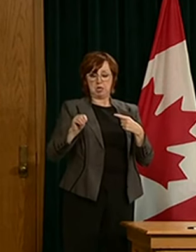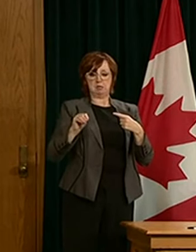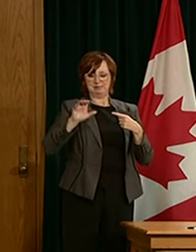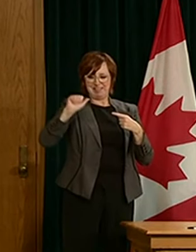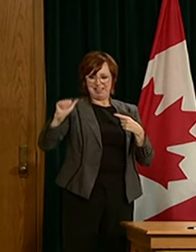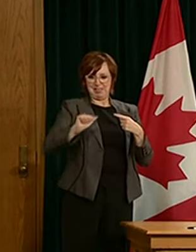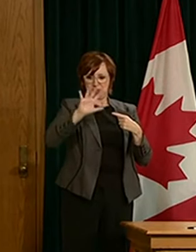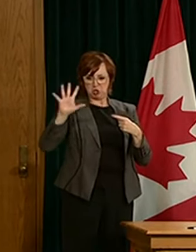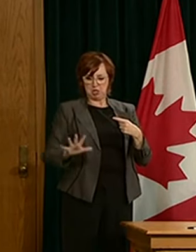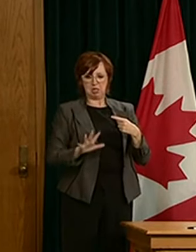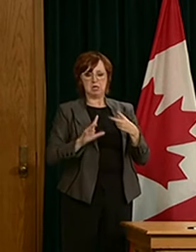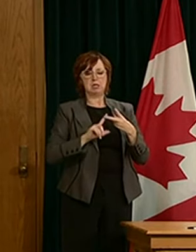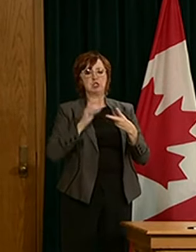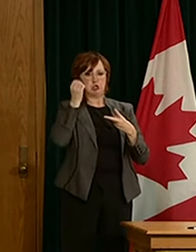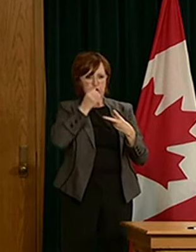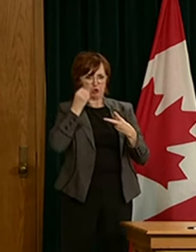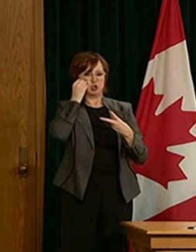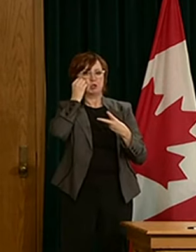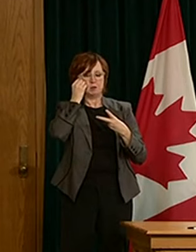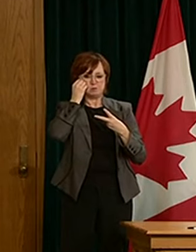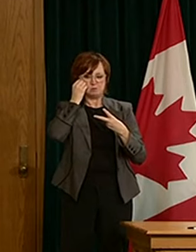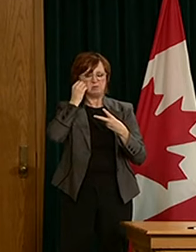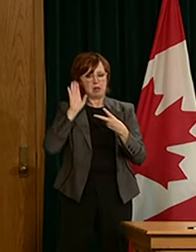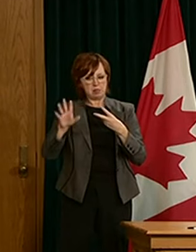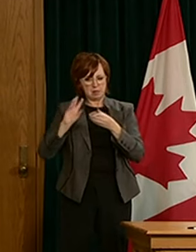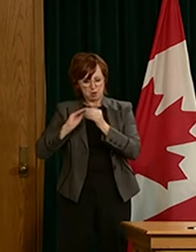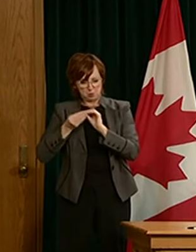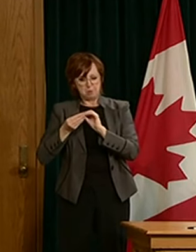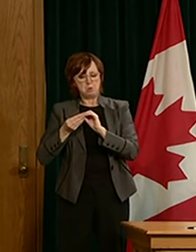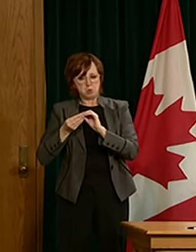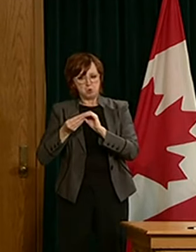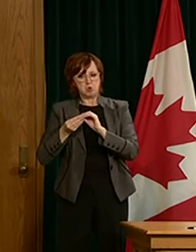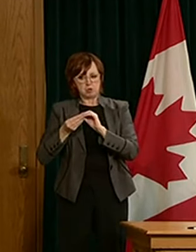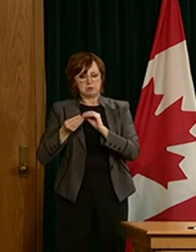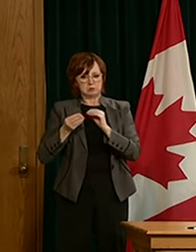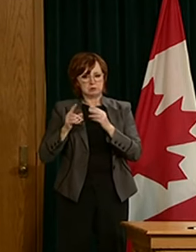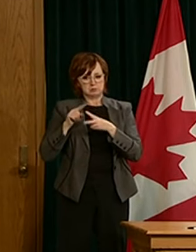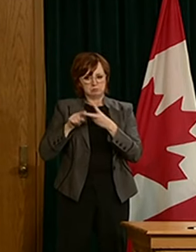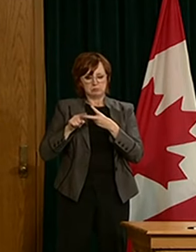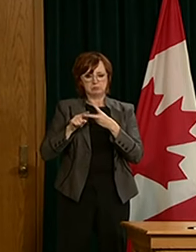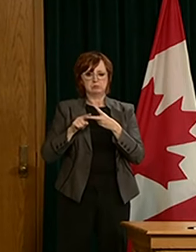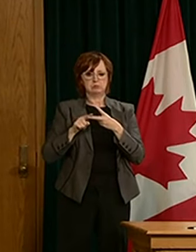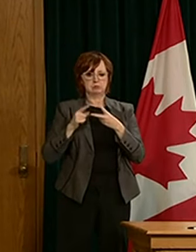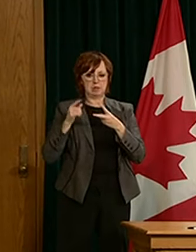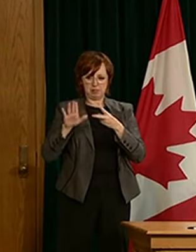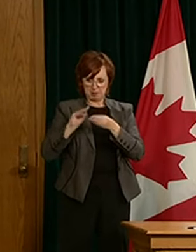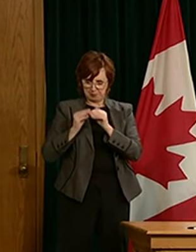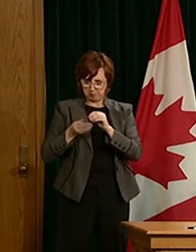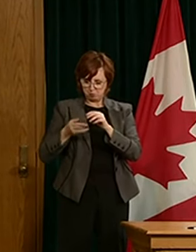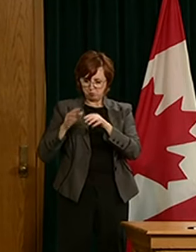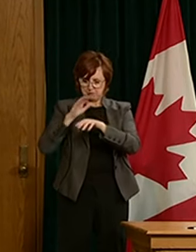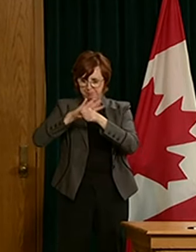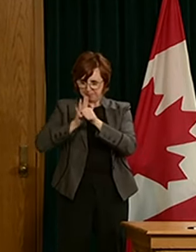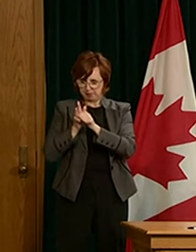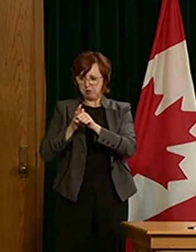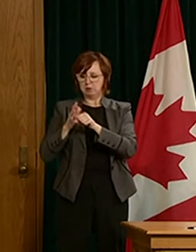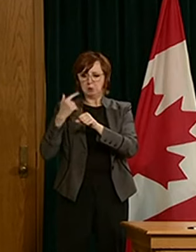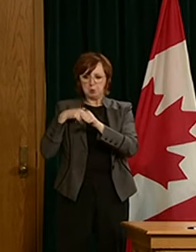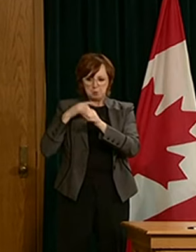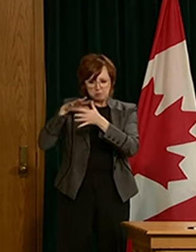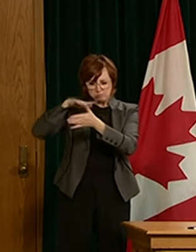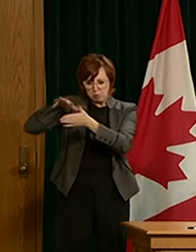that would develop COVID-19 as well as their clinical journey and those that would die. So